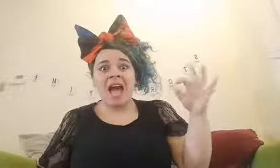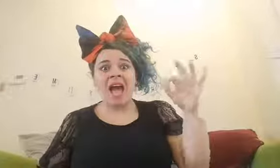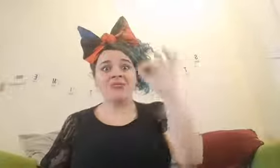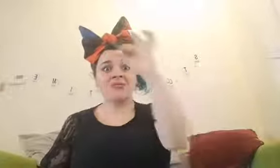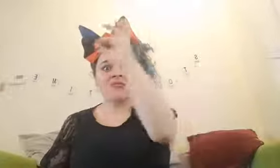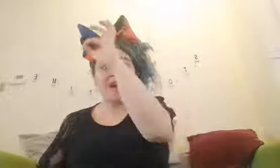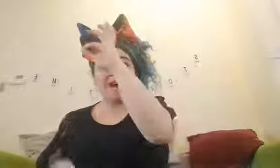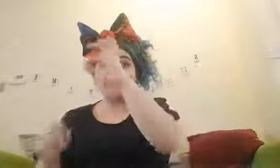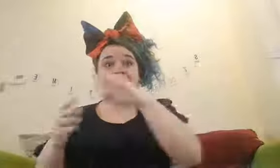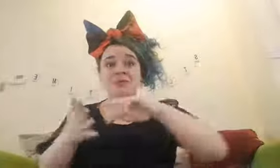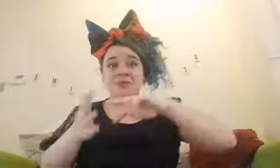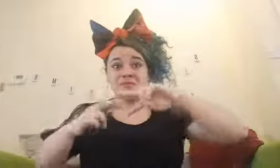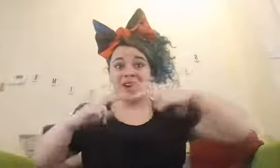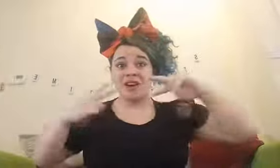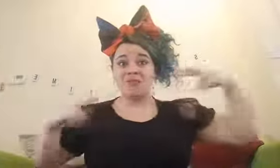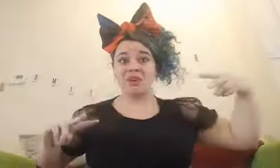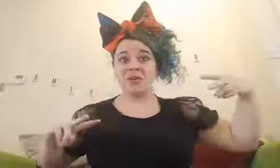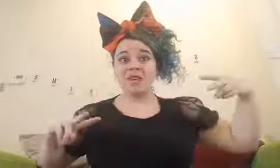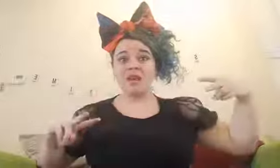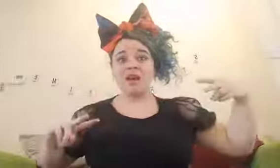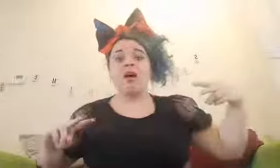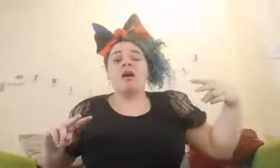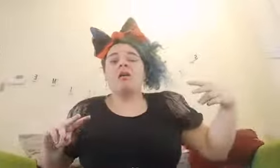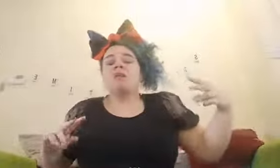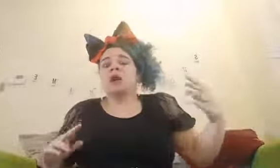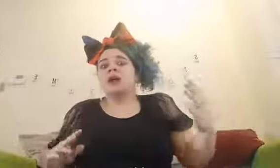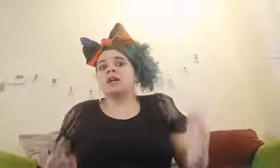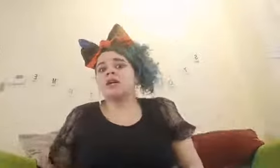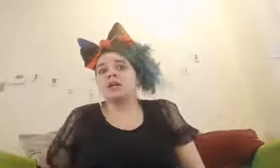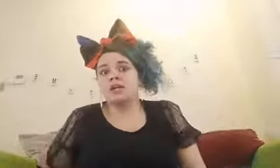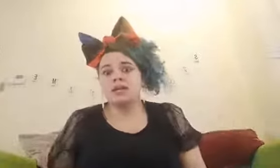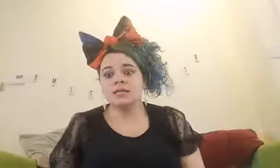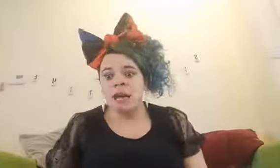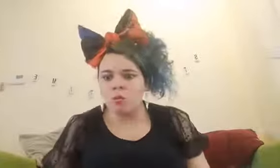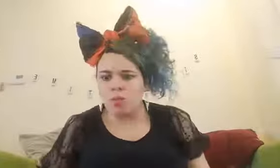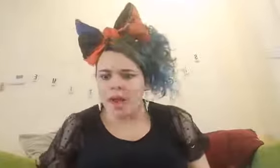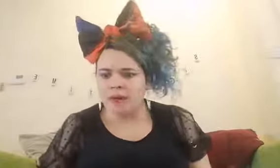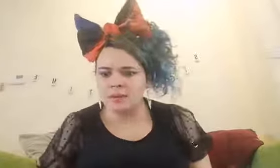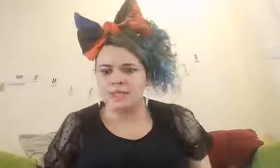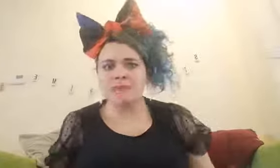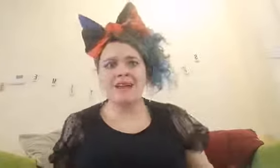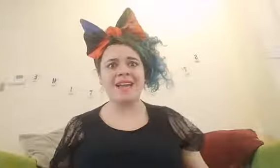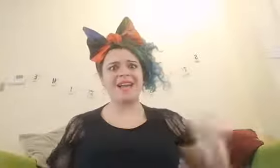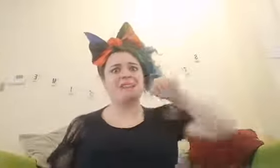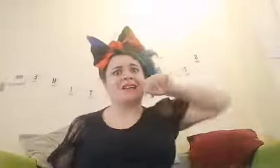and flies with macaroni. Oh my goodness. And what else did he make? He made